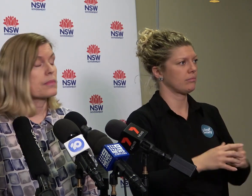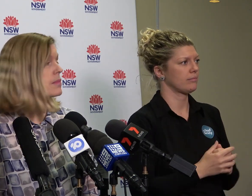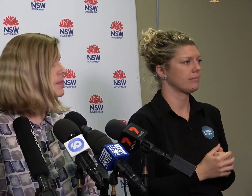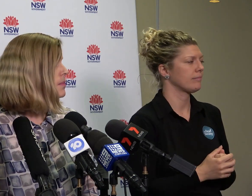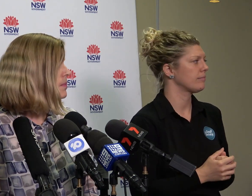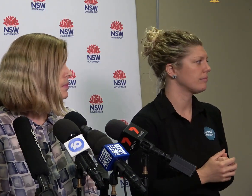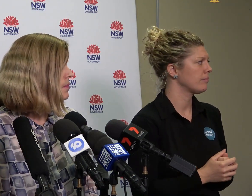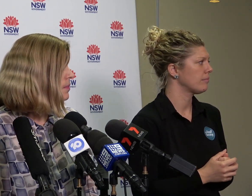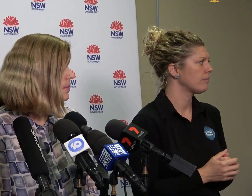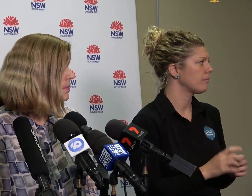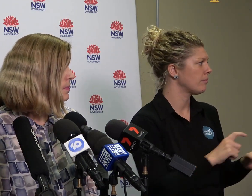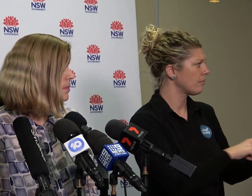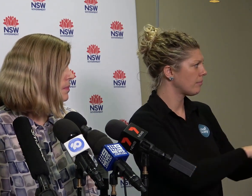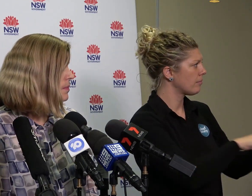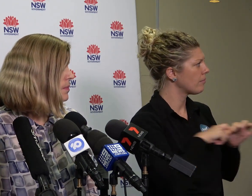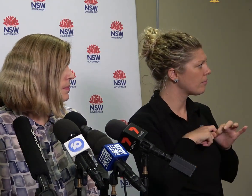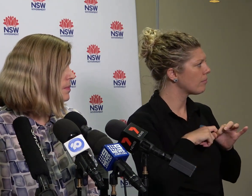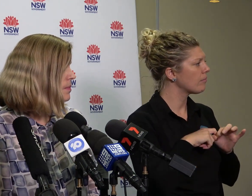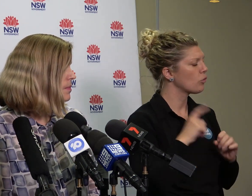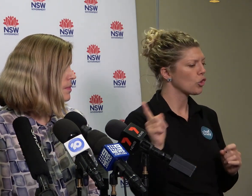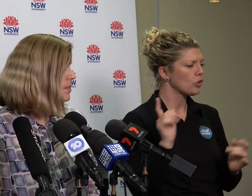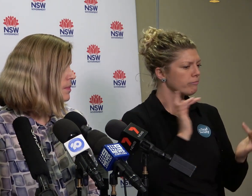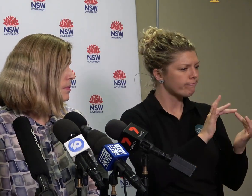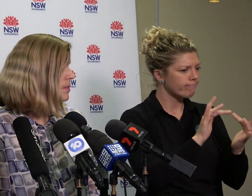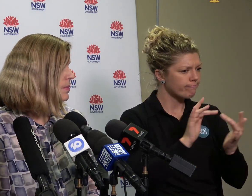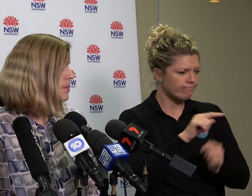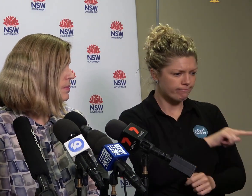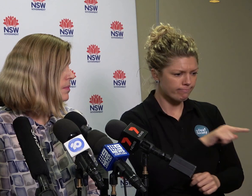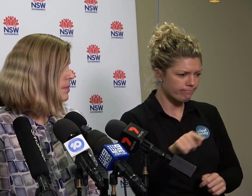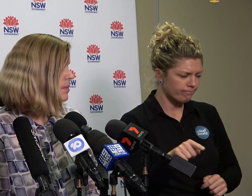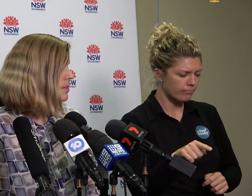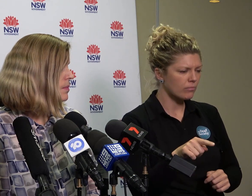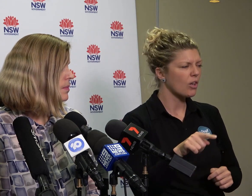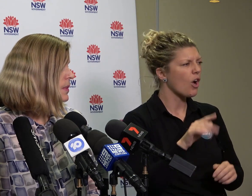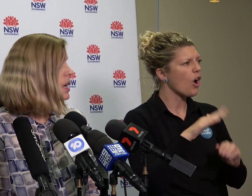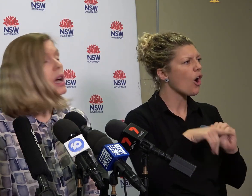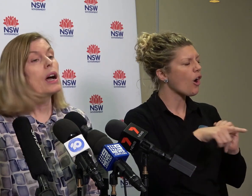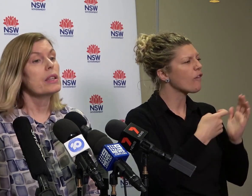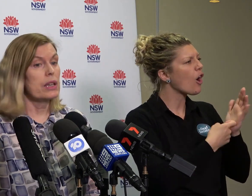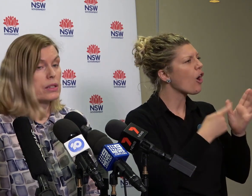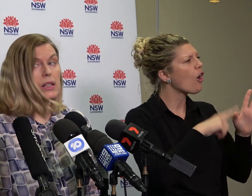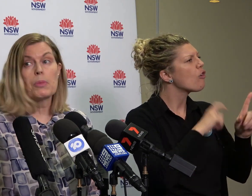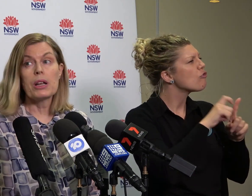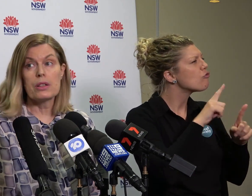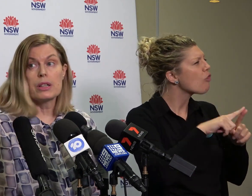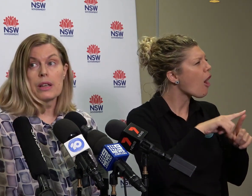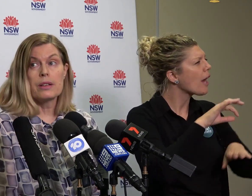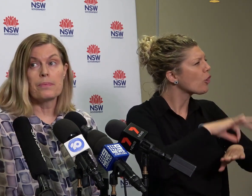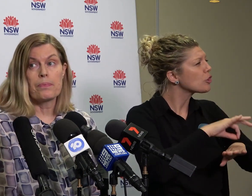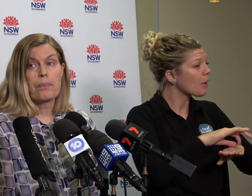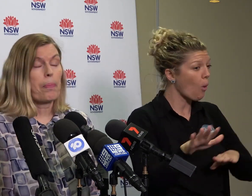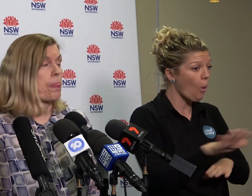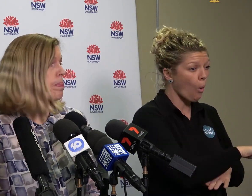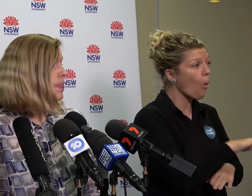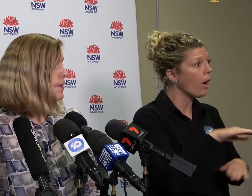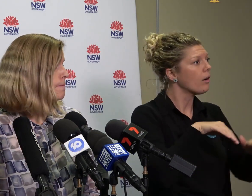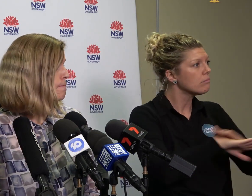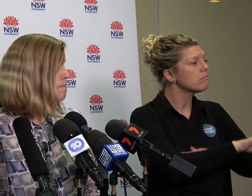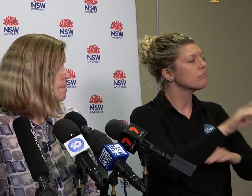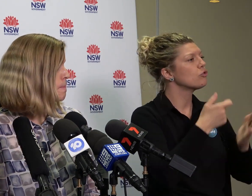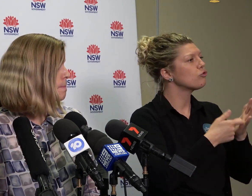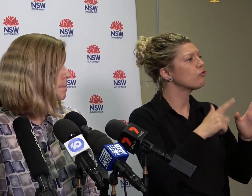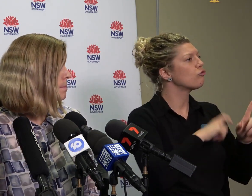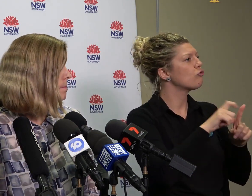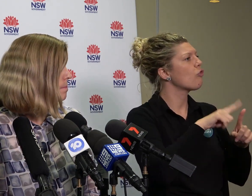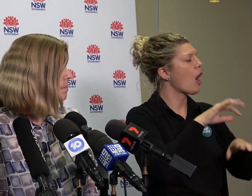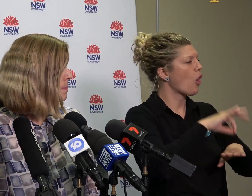Dr. Chant, are all the patients you're contacting in relation to this doctor Ryde Hospital patients? Yes, that's my understanding.